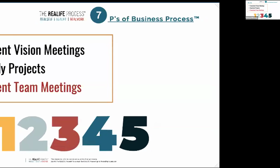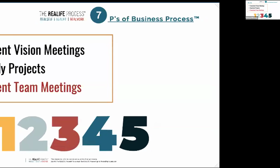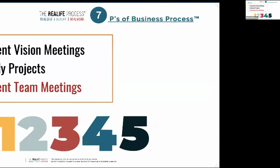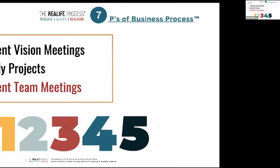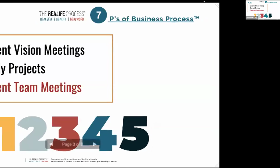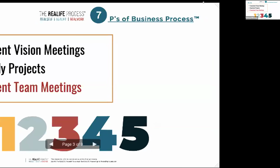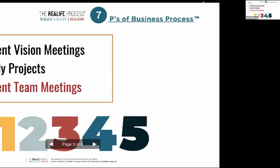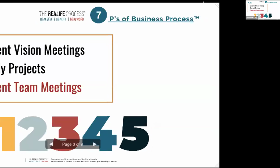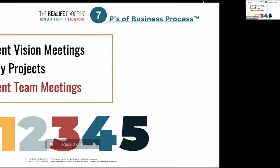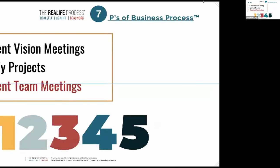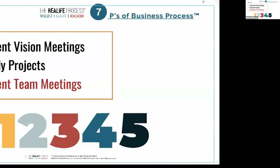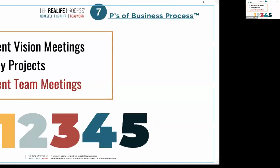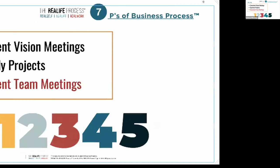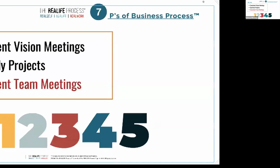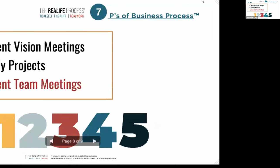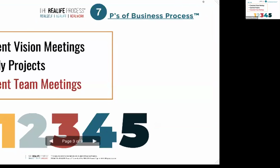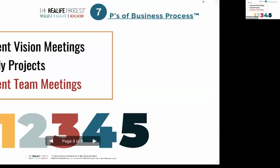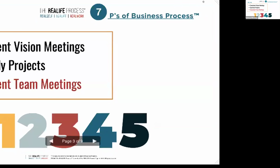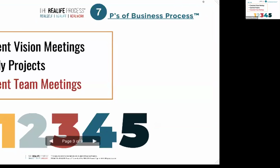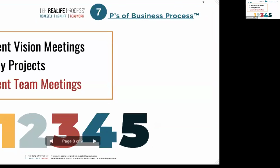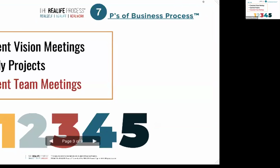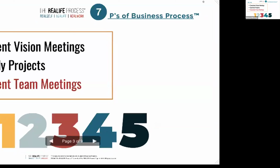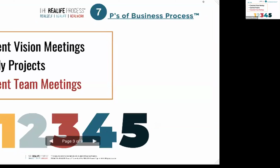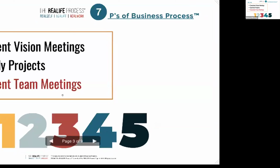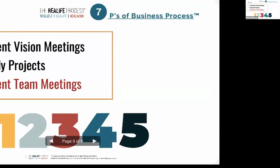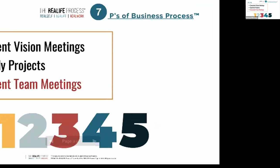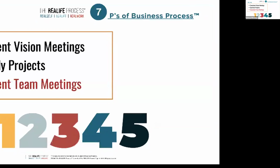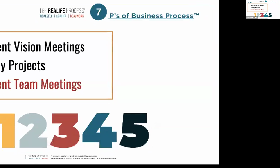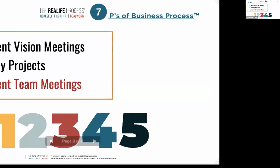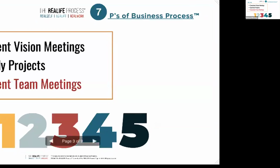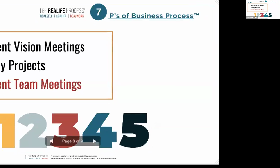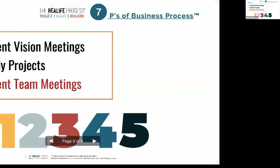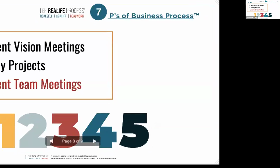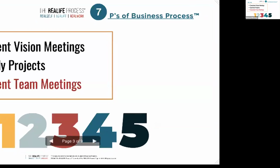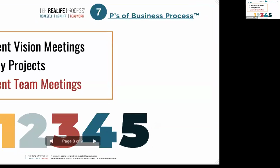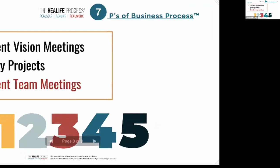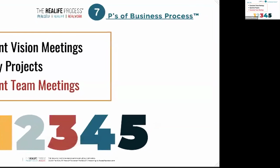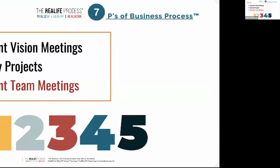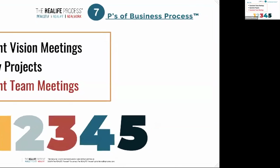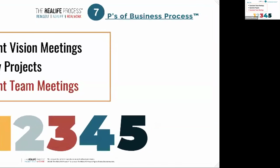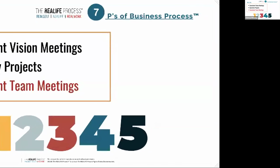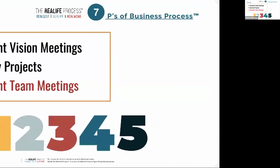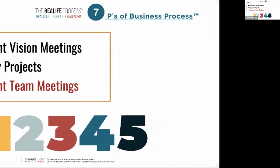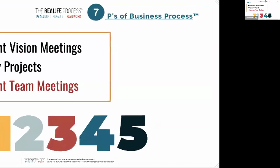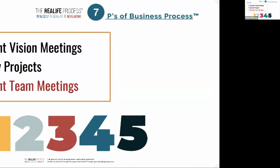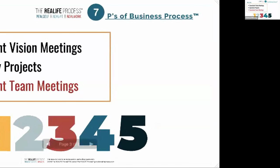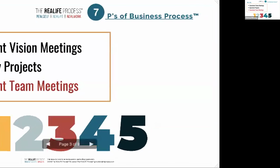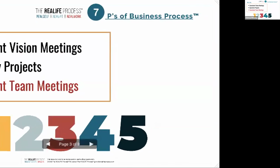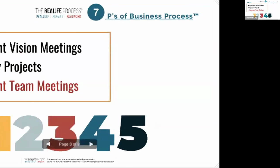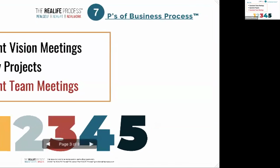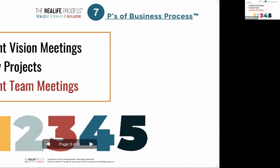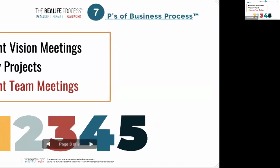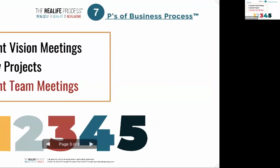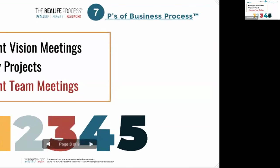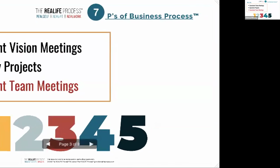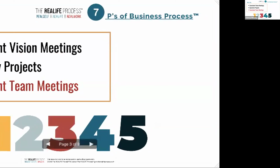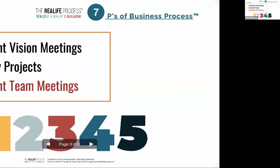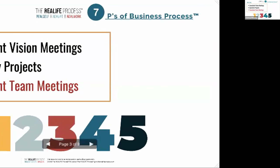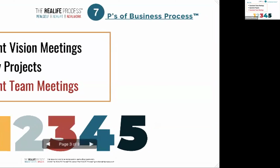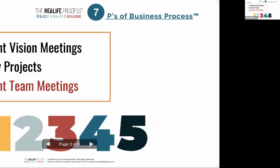calendar. Where are you going to work on that project? And I talked a little bit about this time management on the